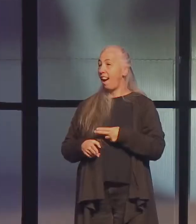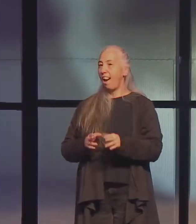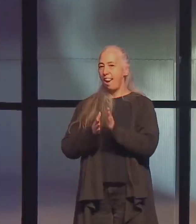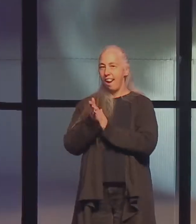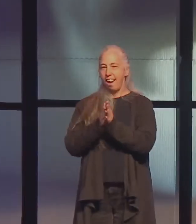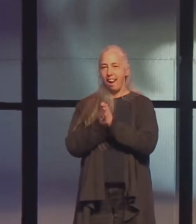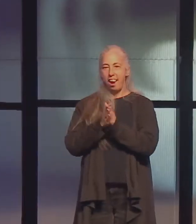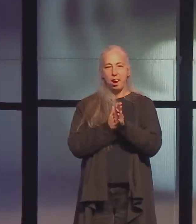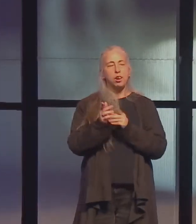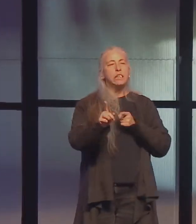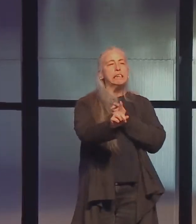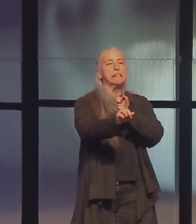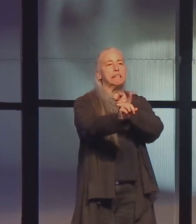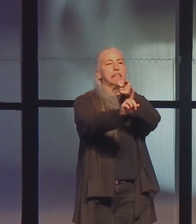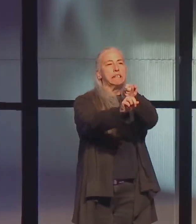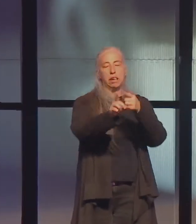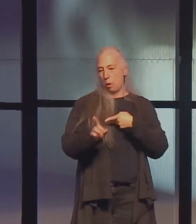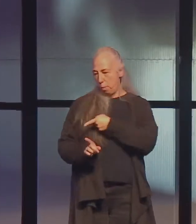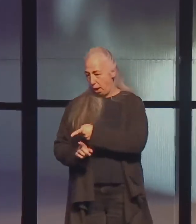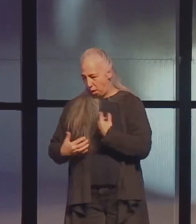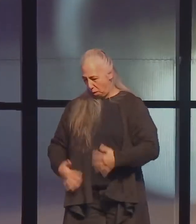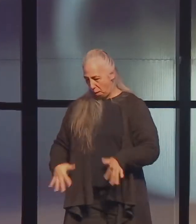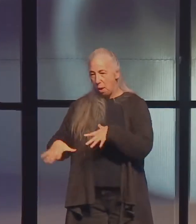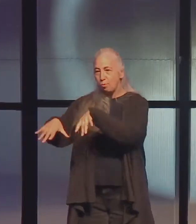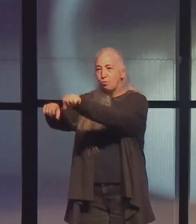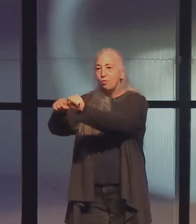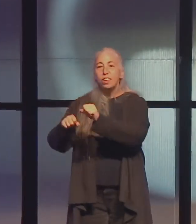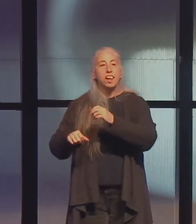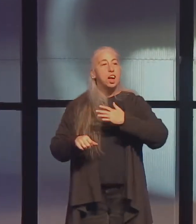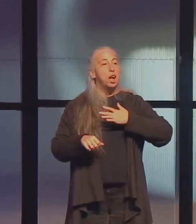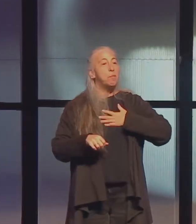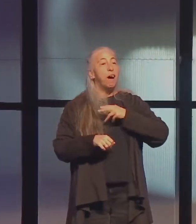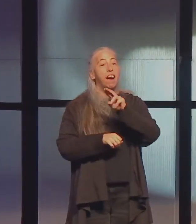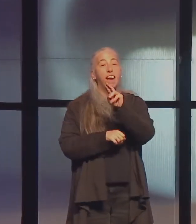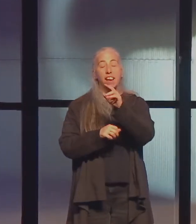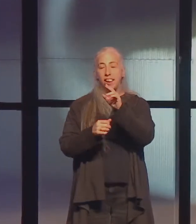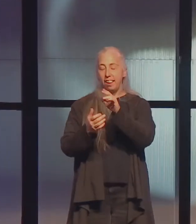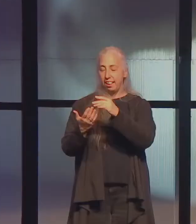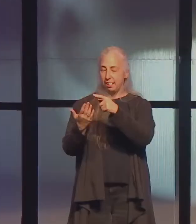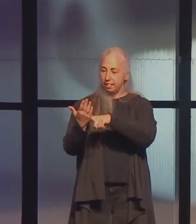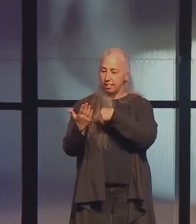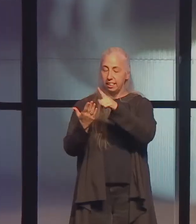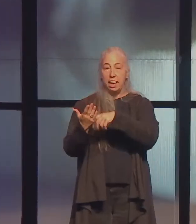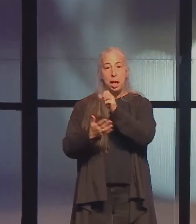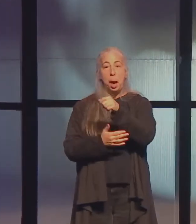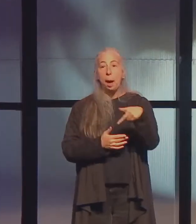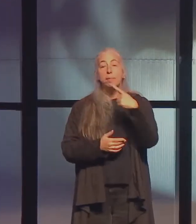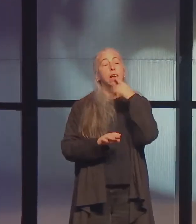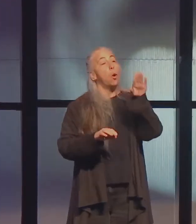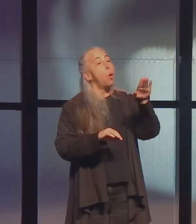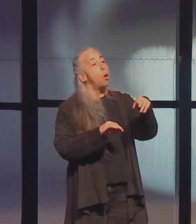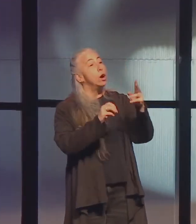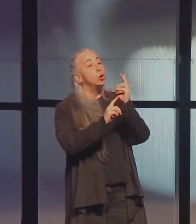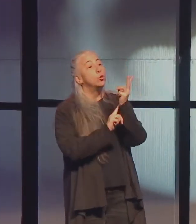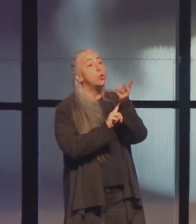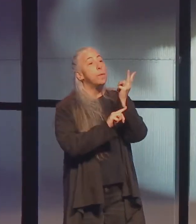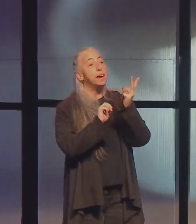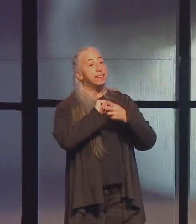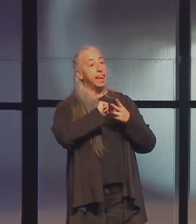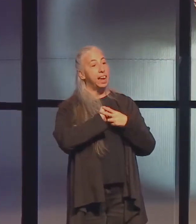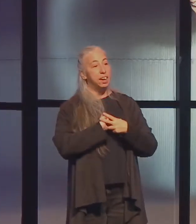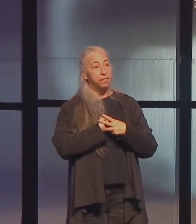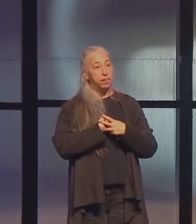all of a sudden one day discover a good short. I know I do. I love it when my navigation platform directs me and says, you'll save 2 minutes. I'm